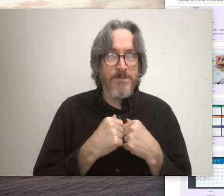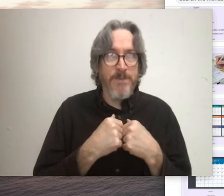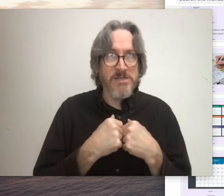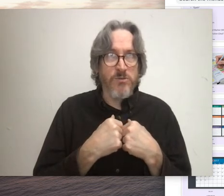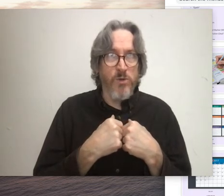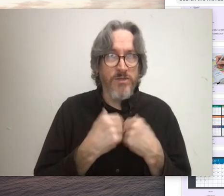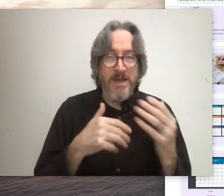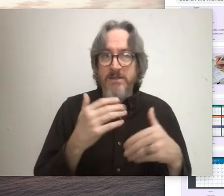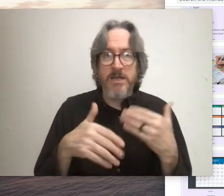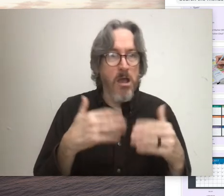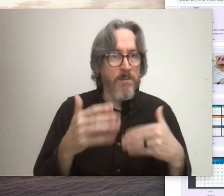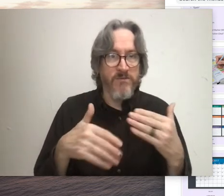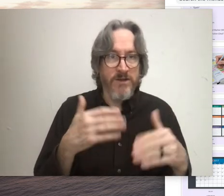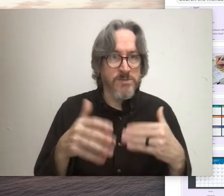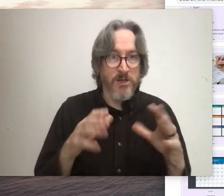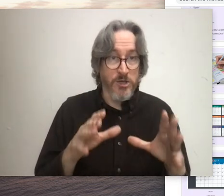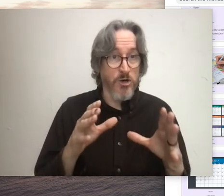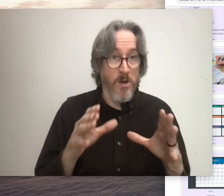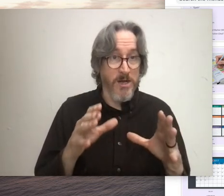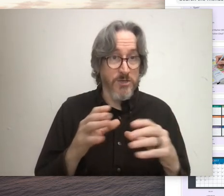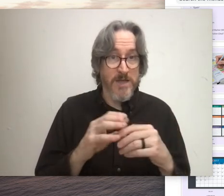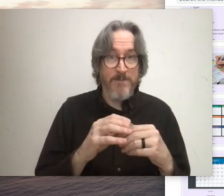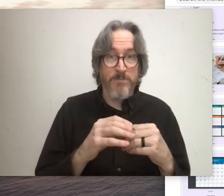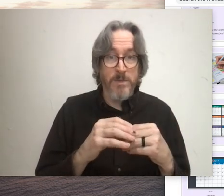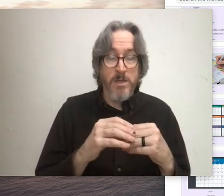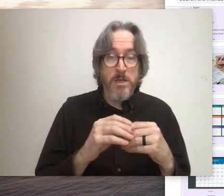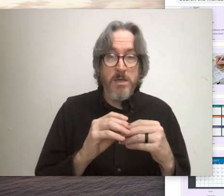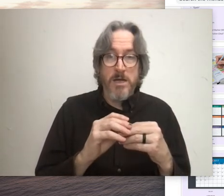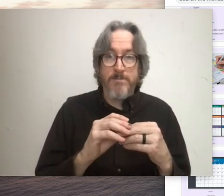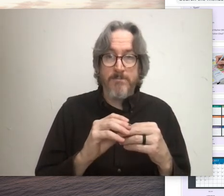It's the best with anything common fingerspelled, you're going to want to do that.